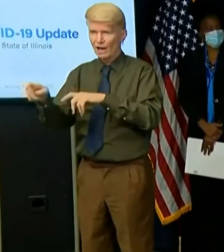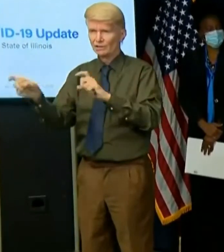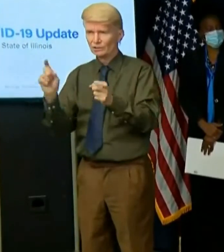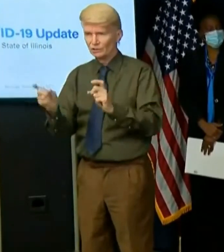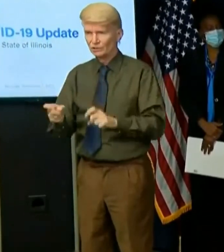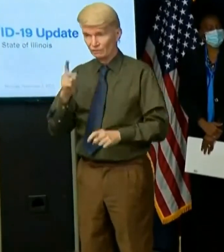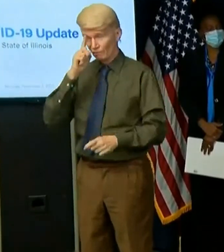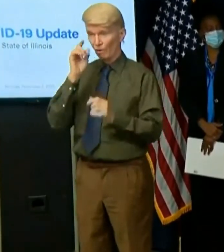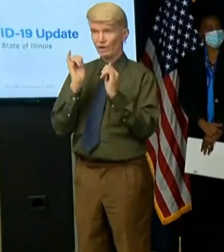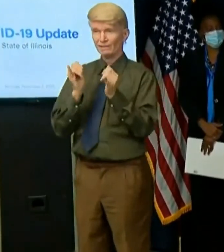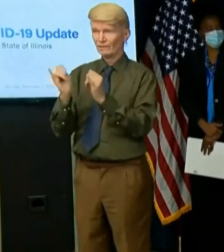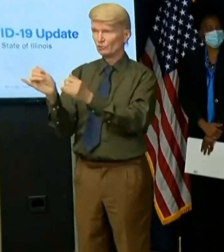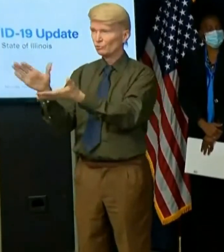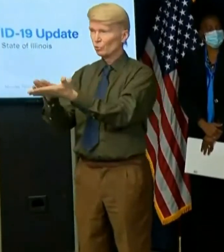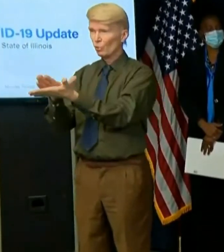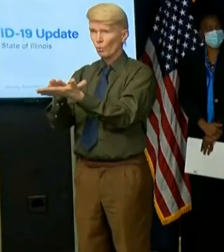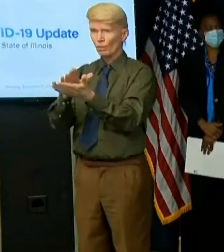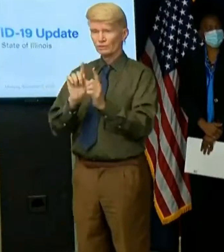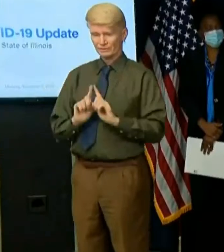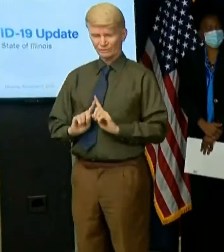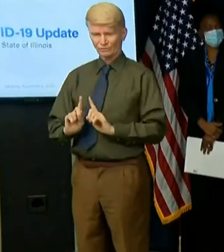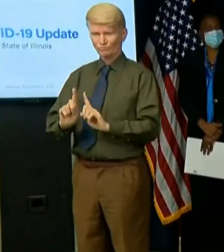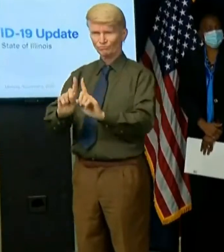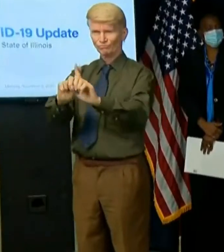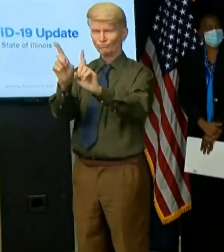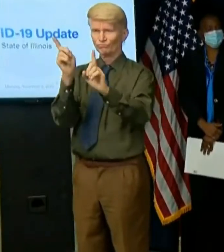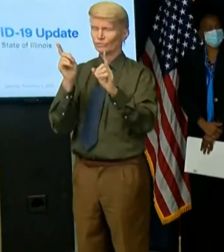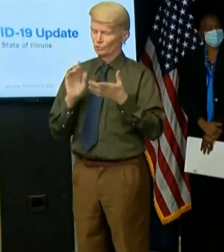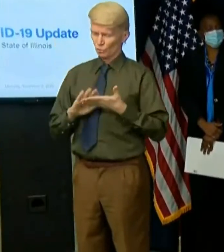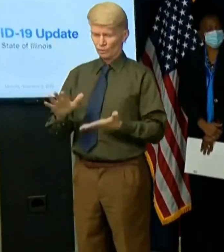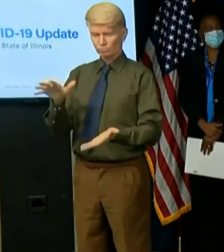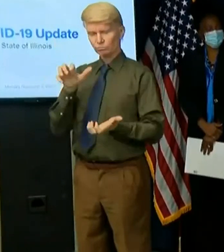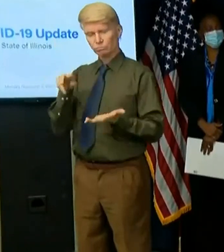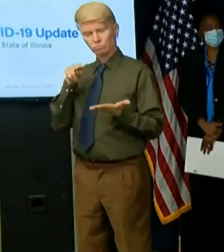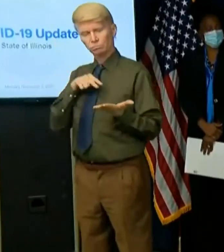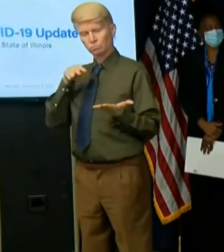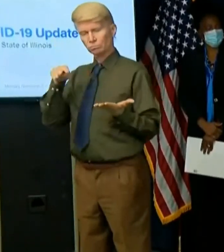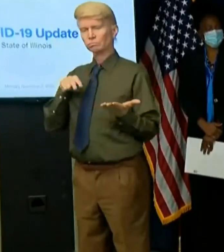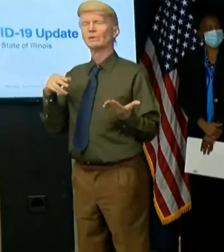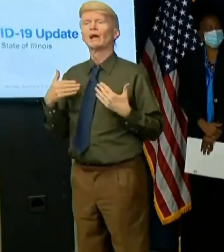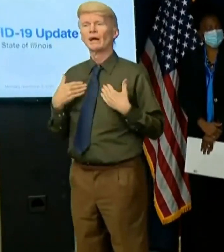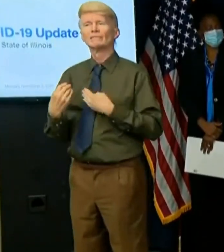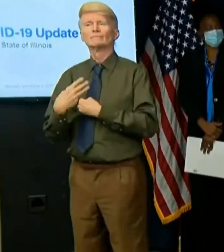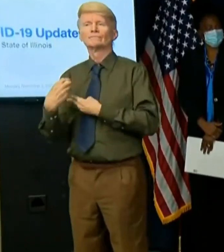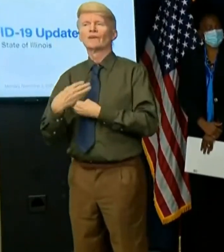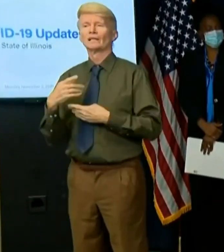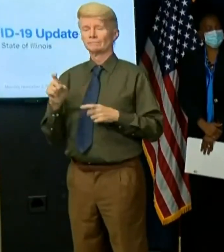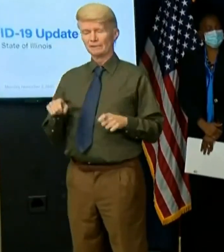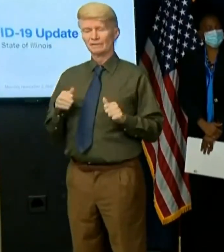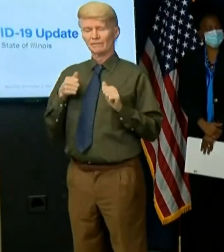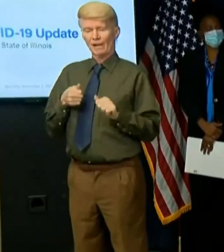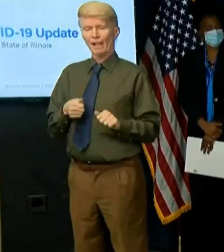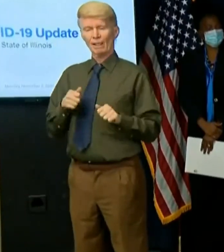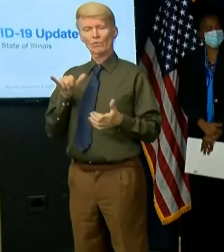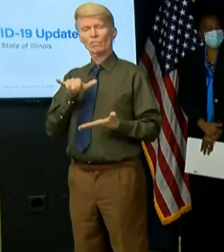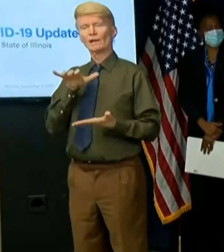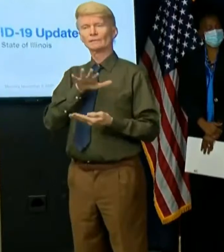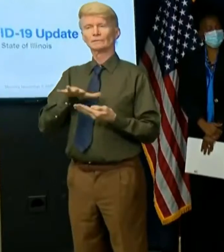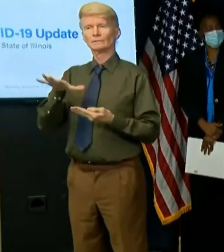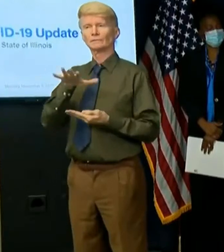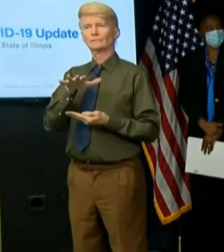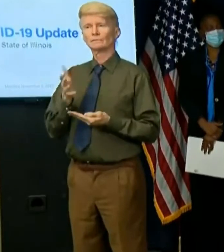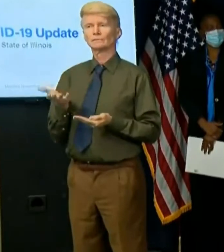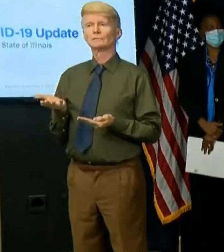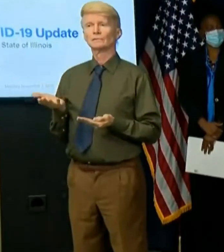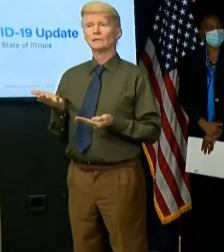individual schools out there. All the schools have been given this guidance, to live within that guidance, but it gives